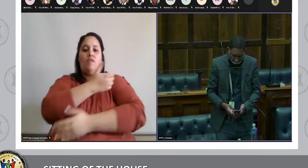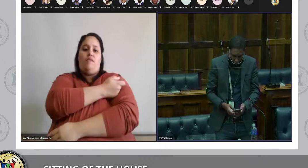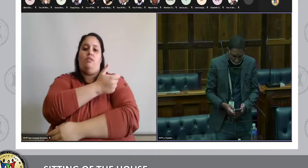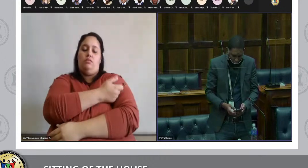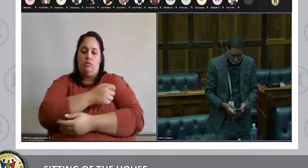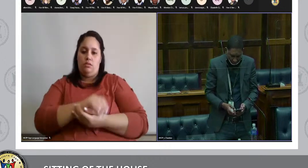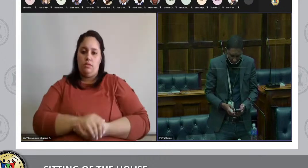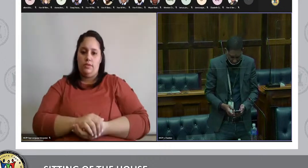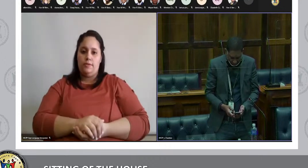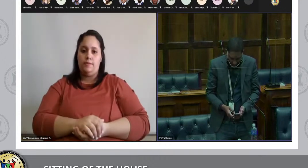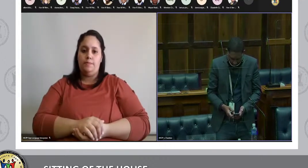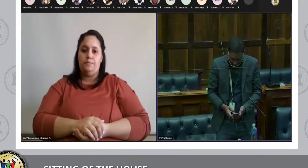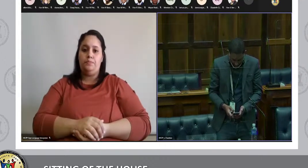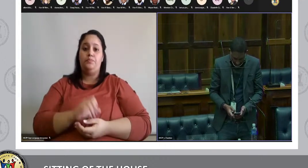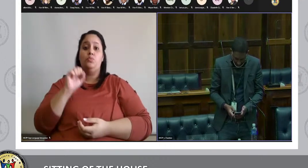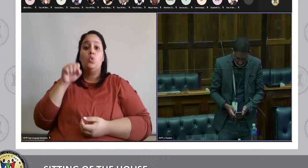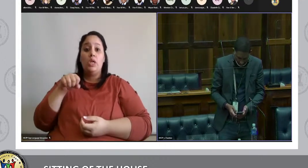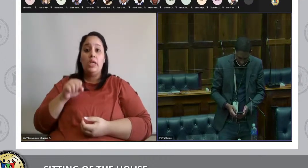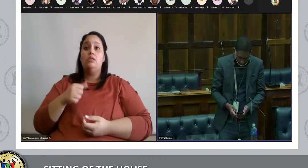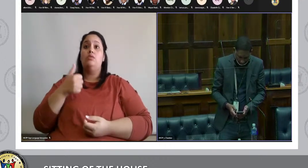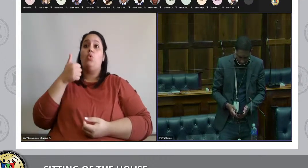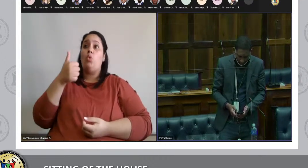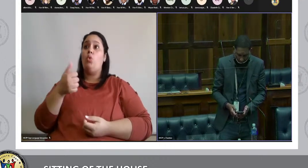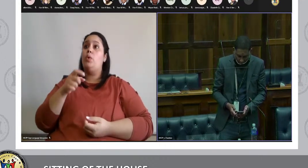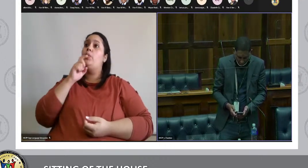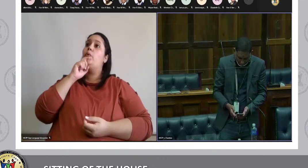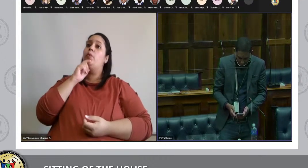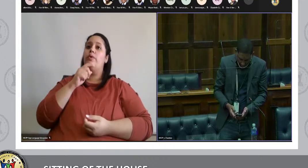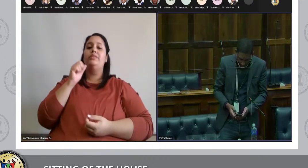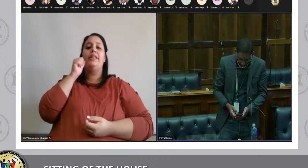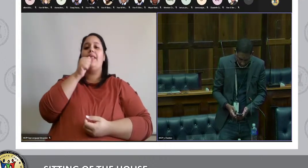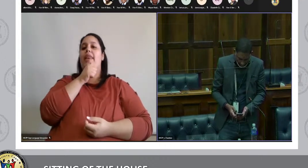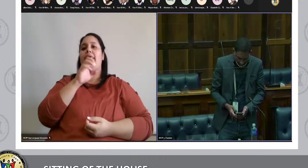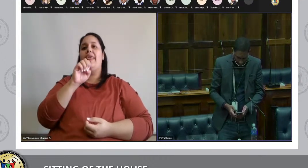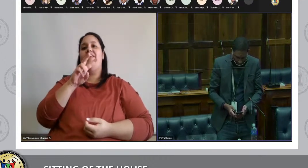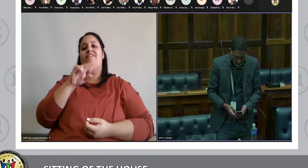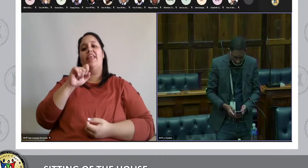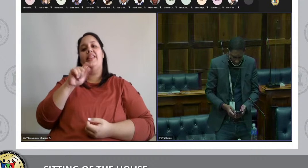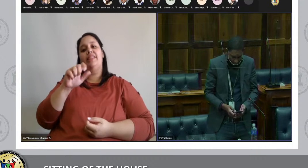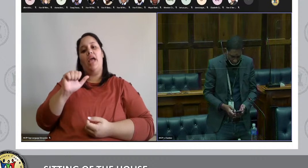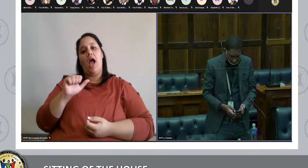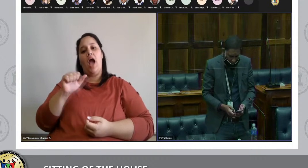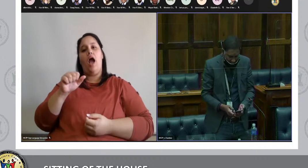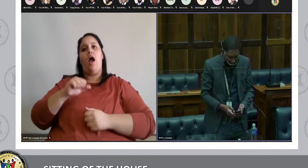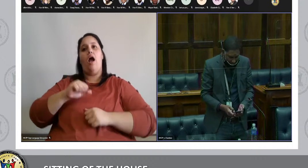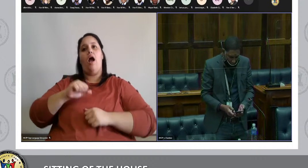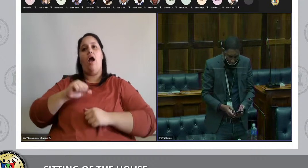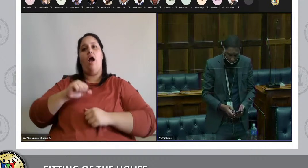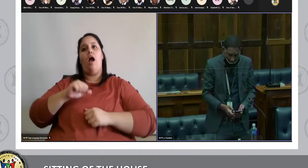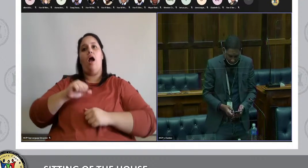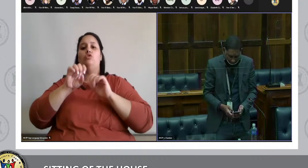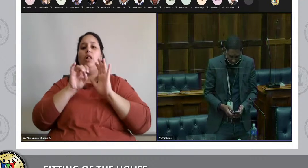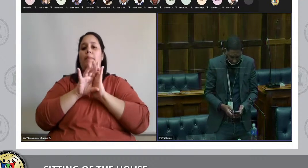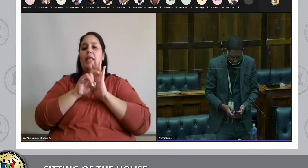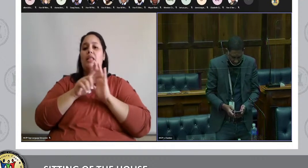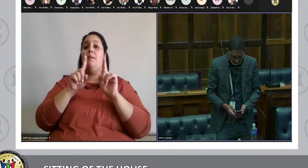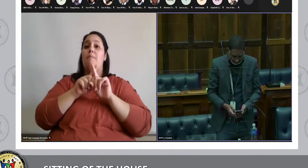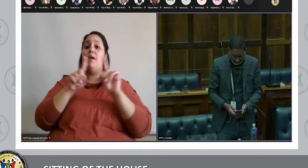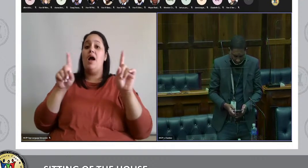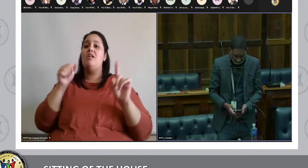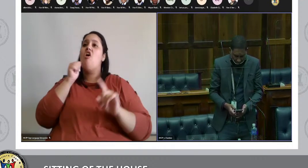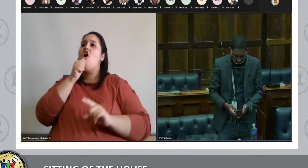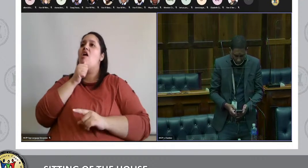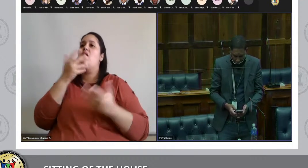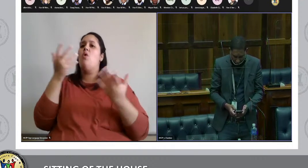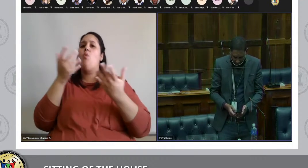and good to use Tani Evita Bezuidenhout, flooding social media, but what about the Tannies in the rural areas,